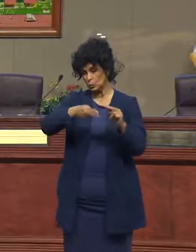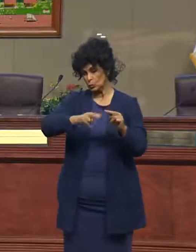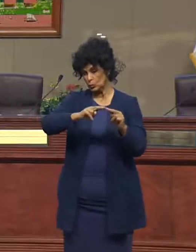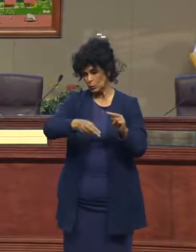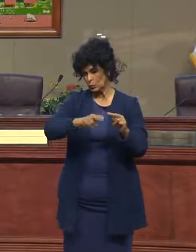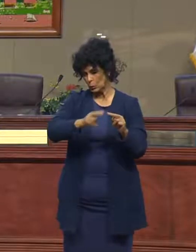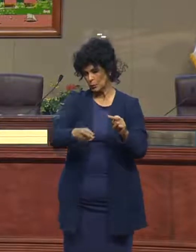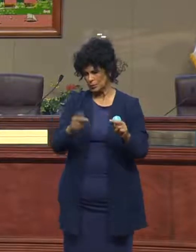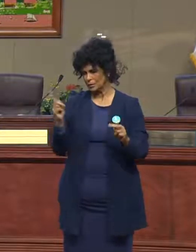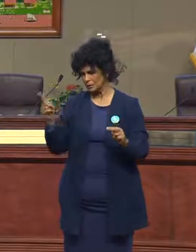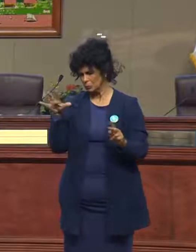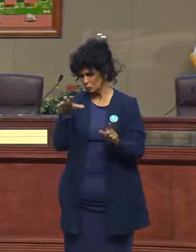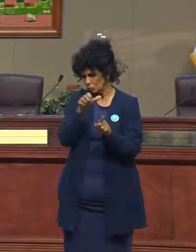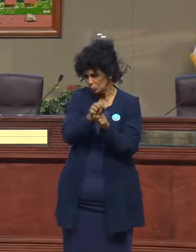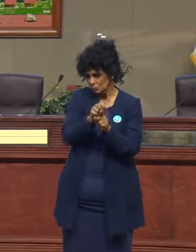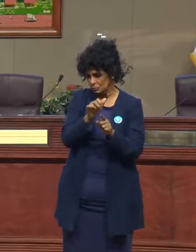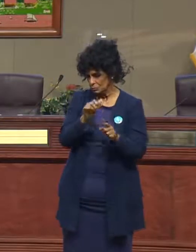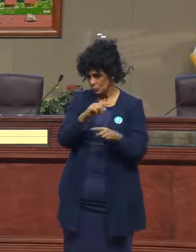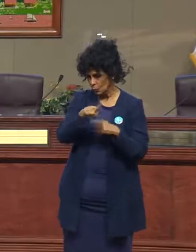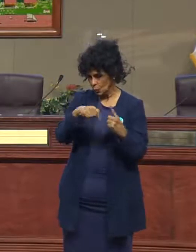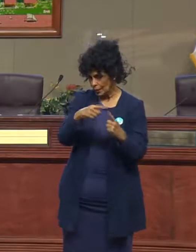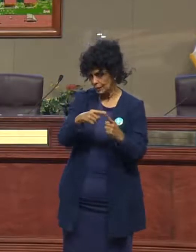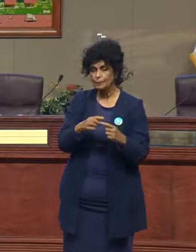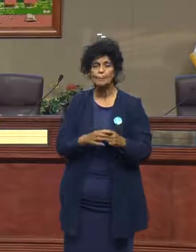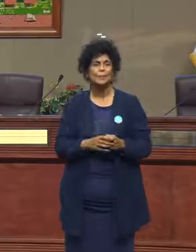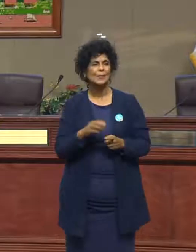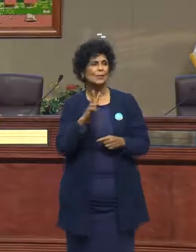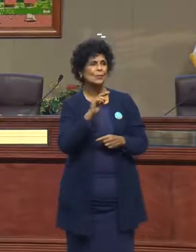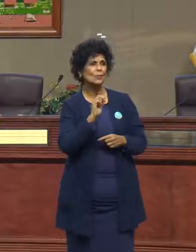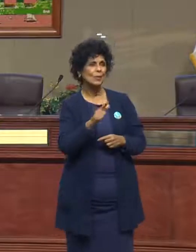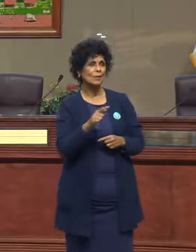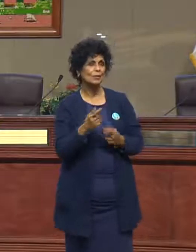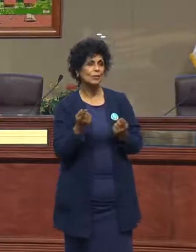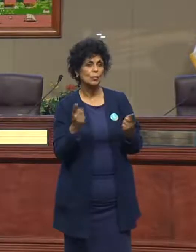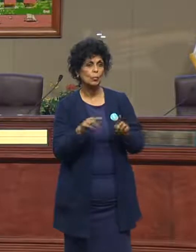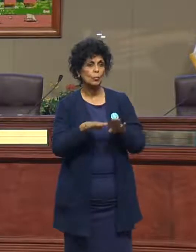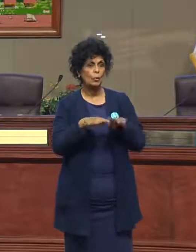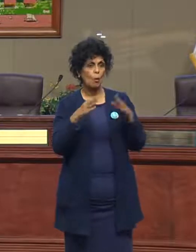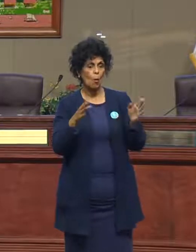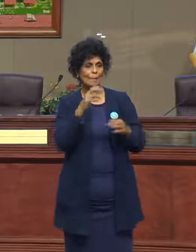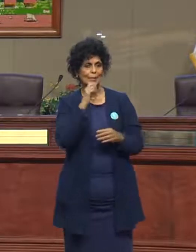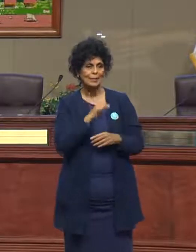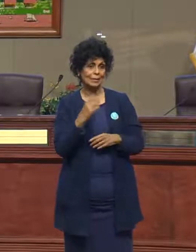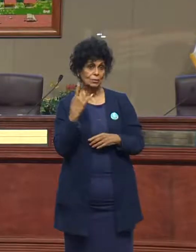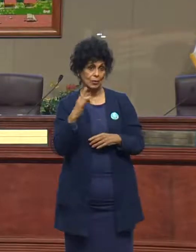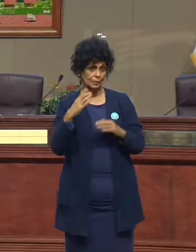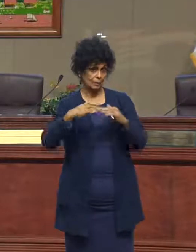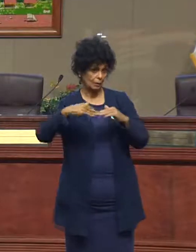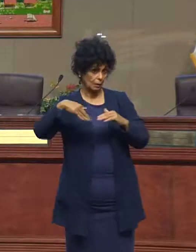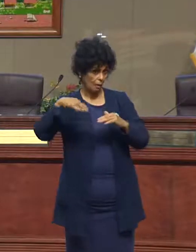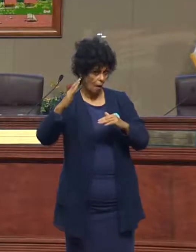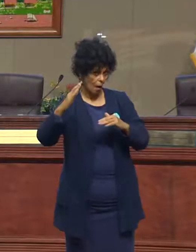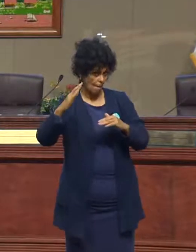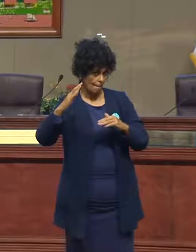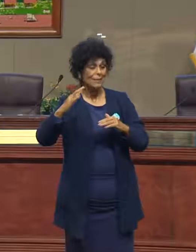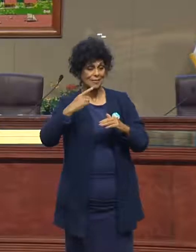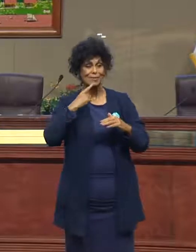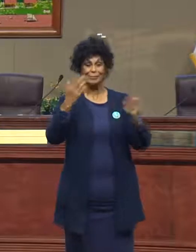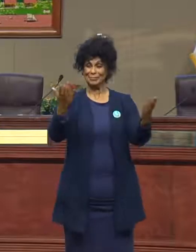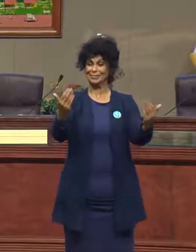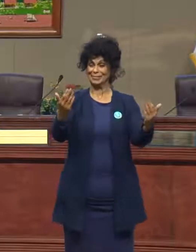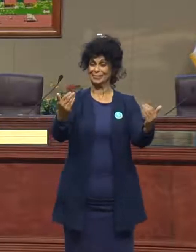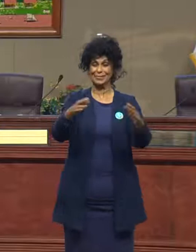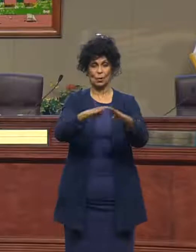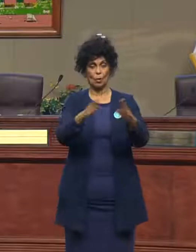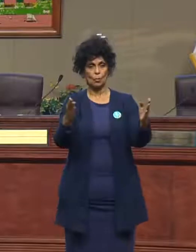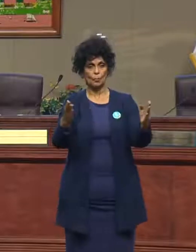After we opened to the general population of 18 and older, we saw a decline. And it